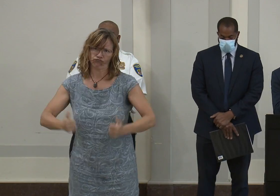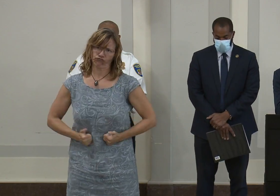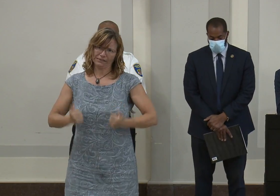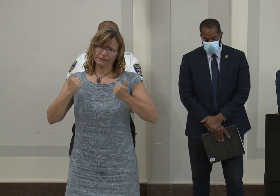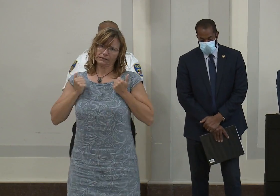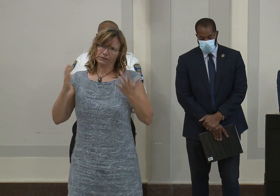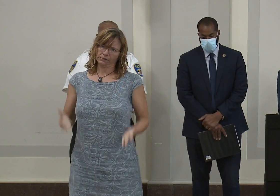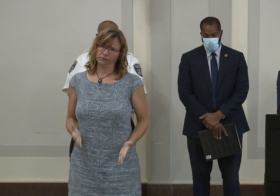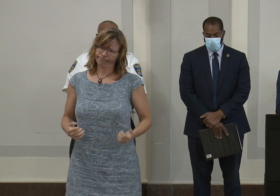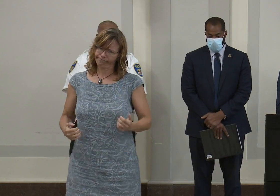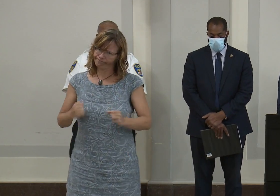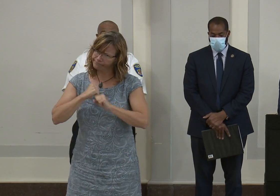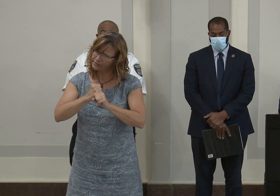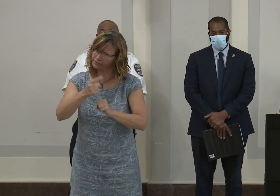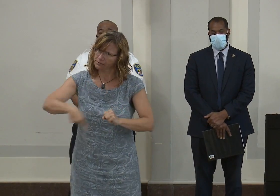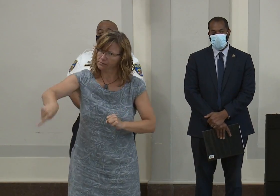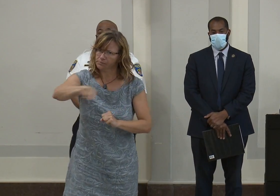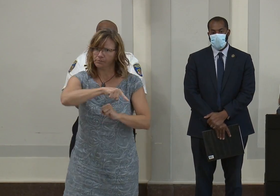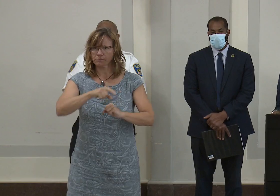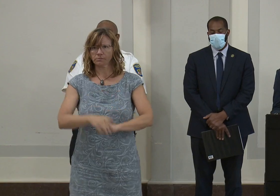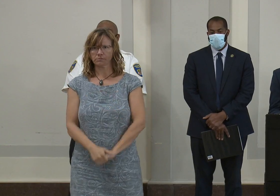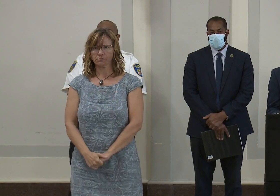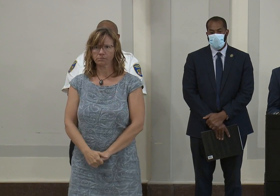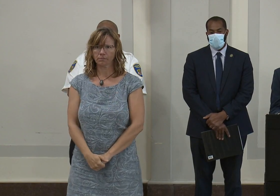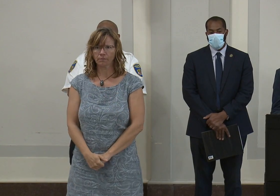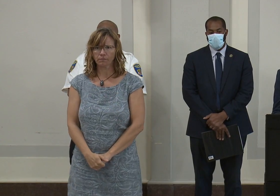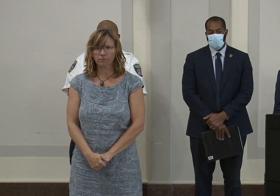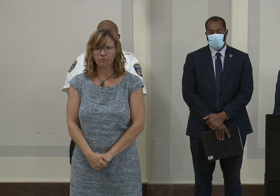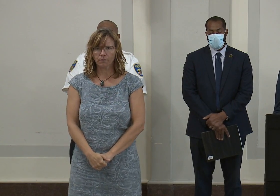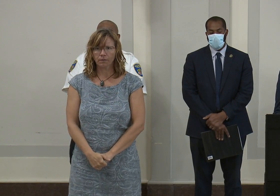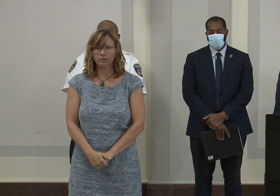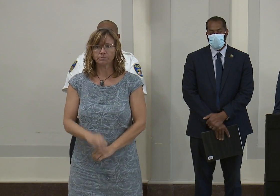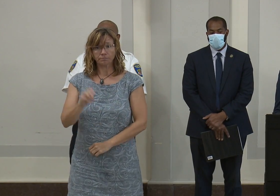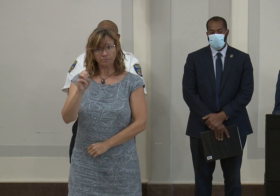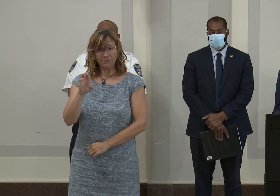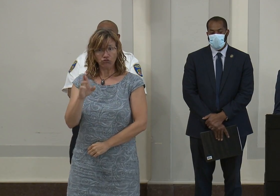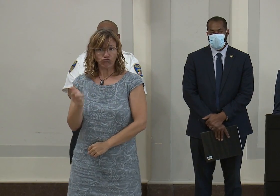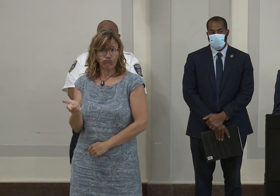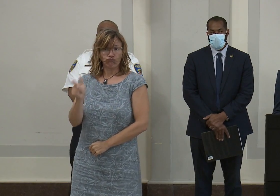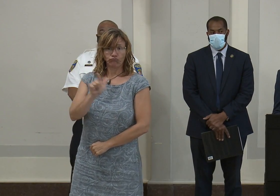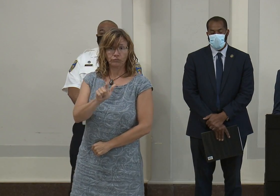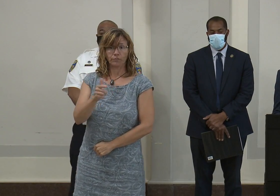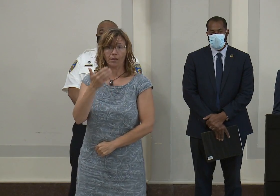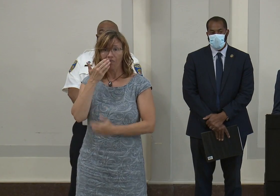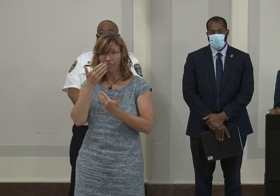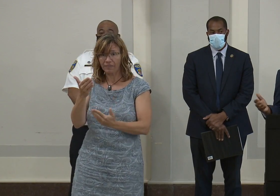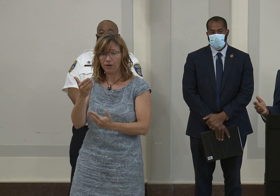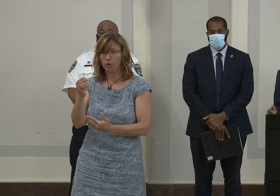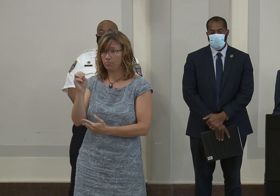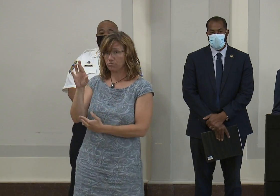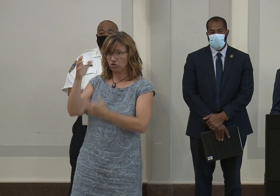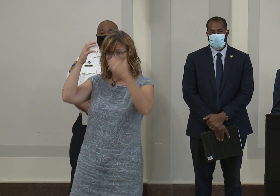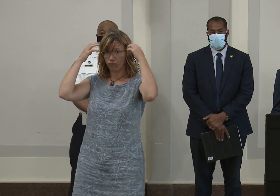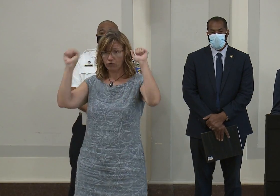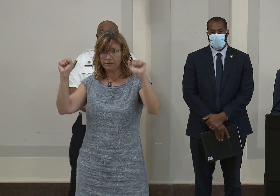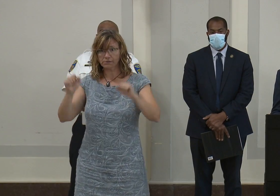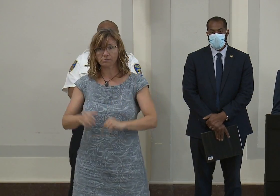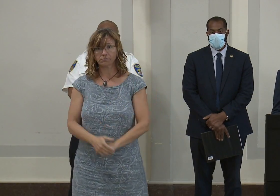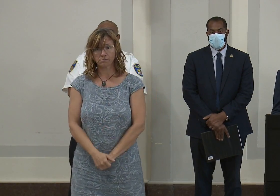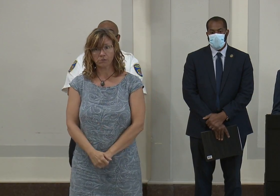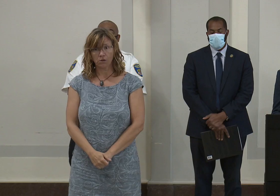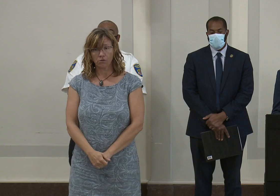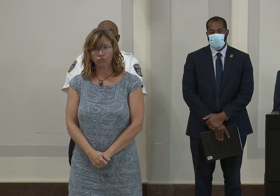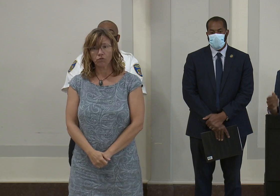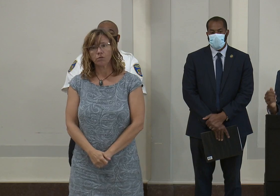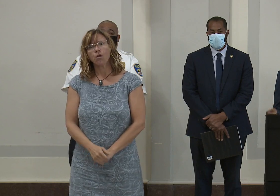Thank you, Mr. President. And as residents of the city of Baltimore, we want you to know that your safety remains our